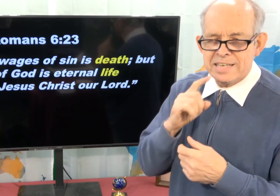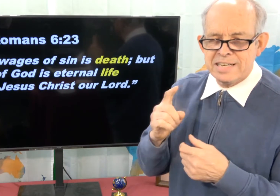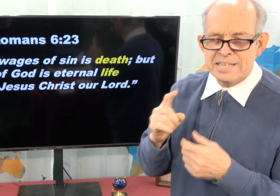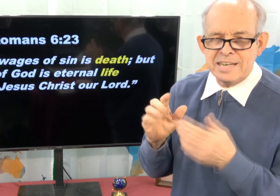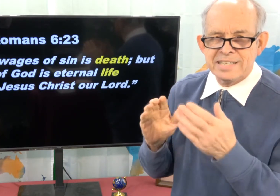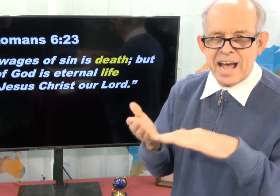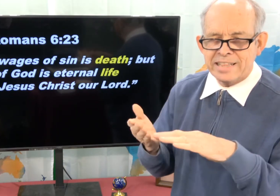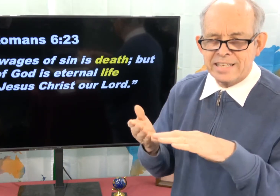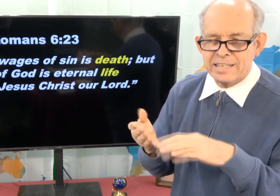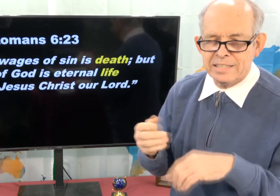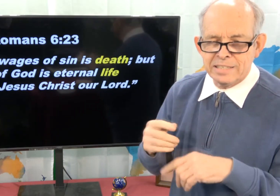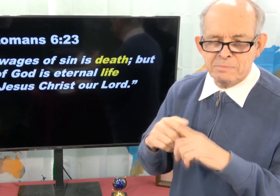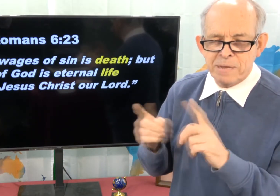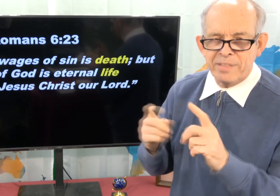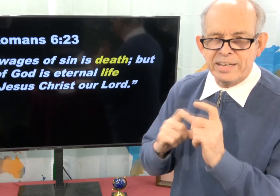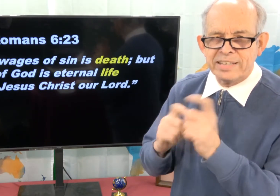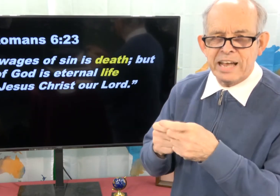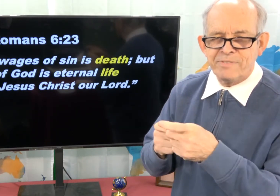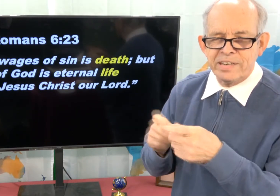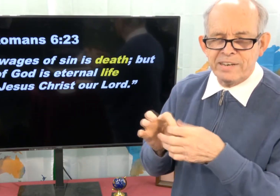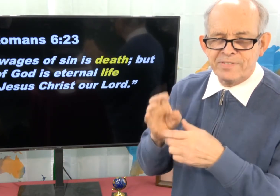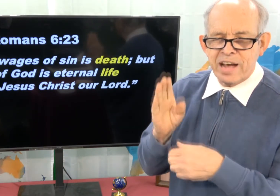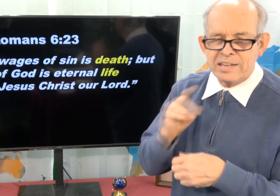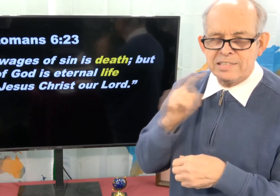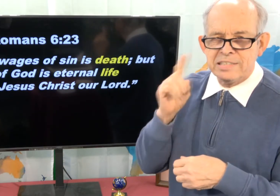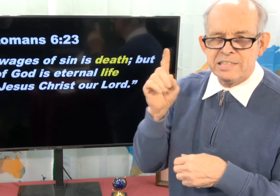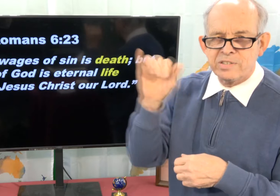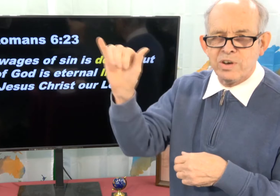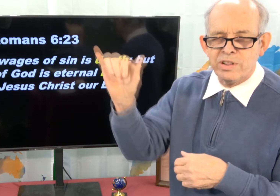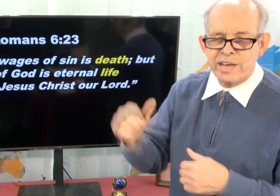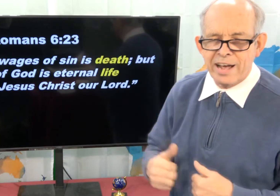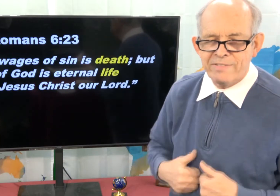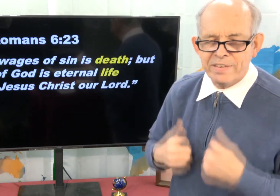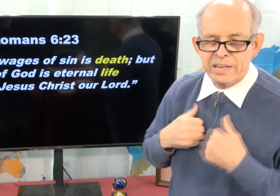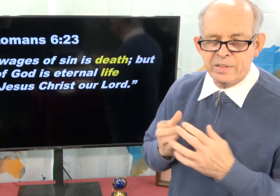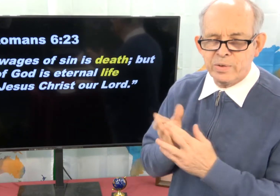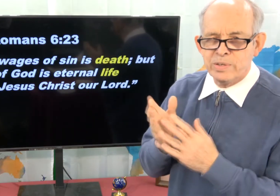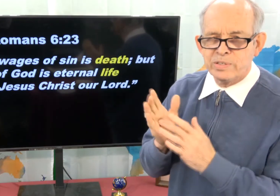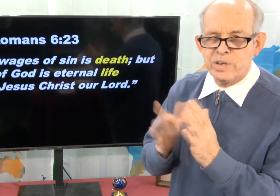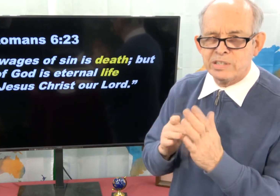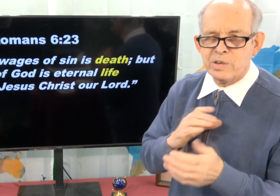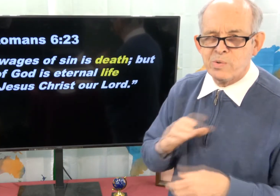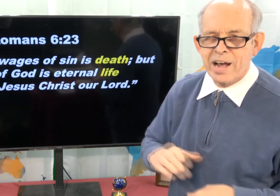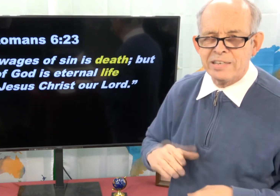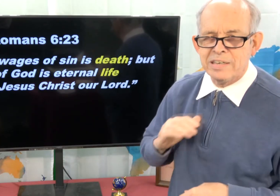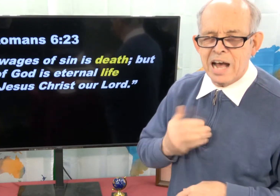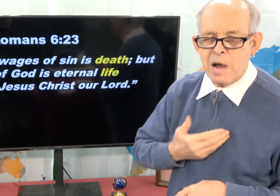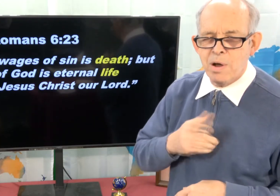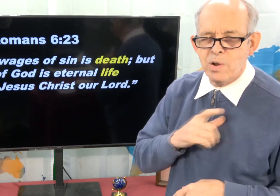is death, but the gift of God is eternal life. Is Jesus Christ our